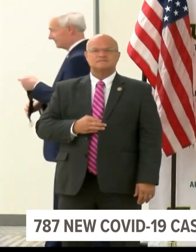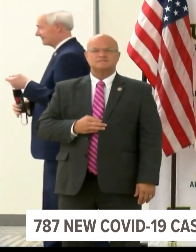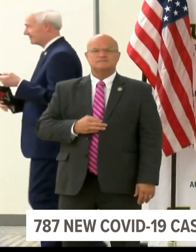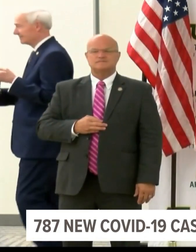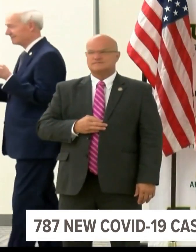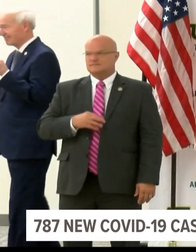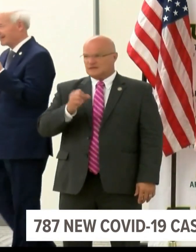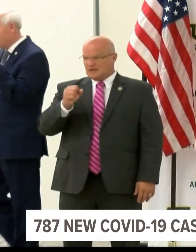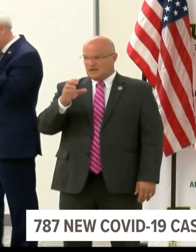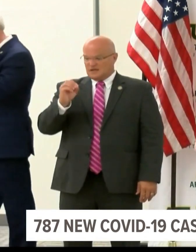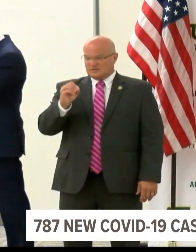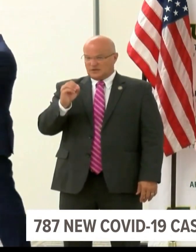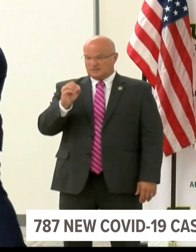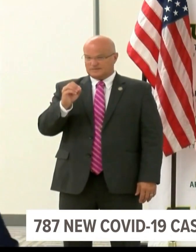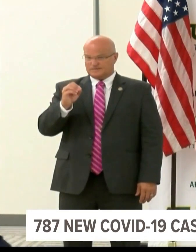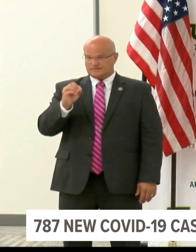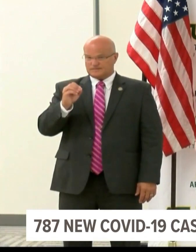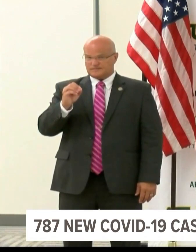So,